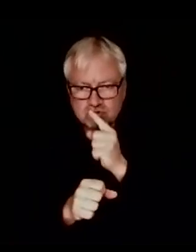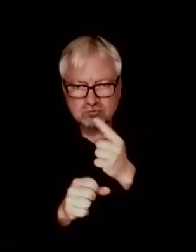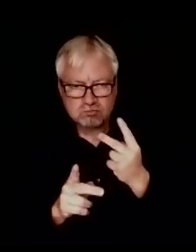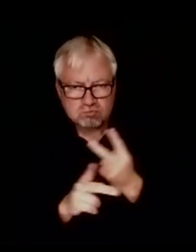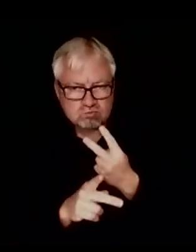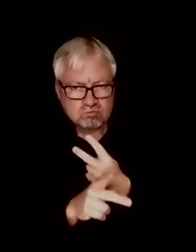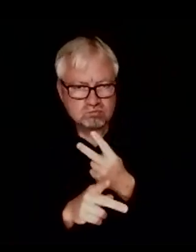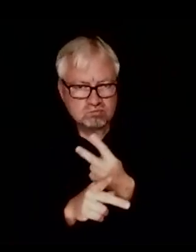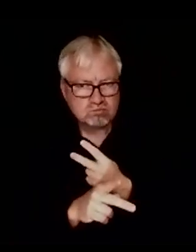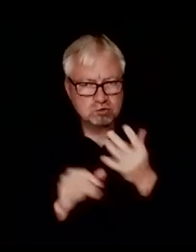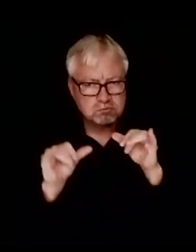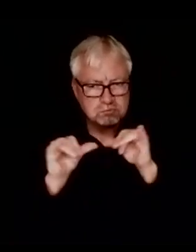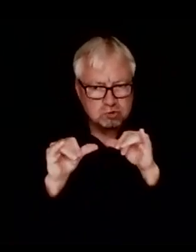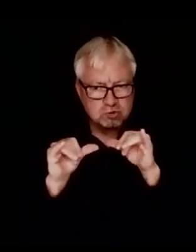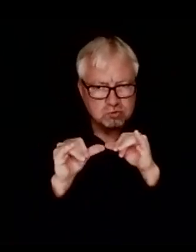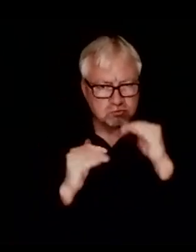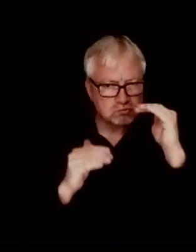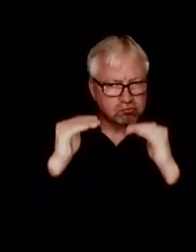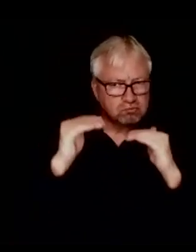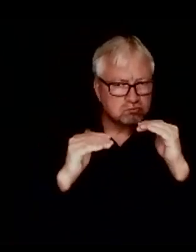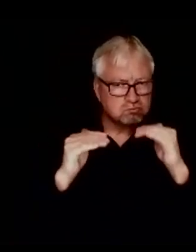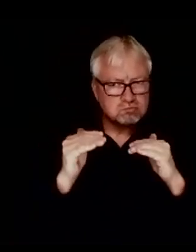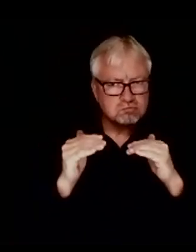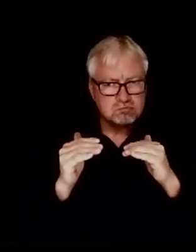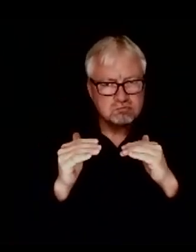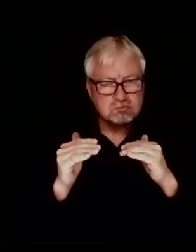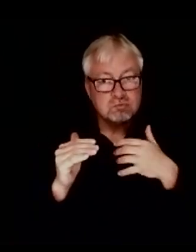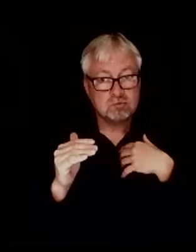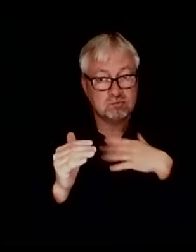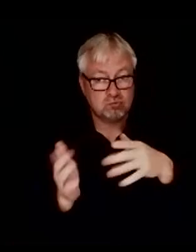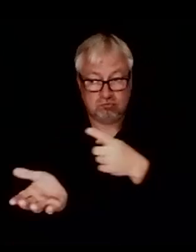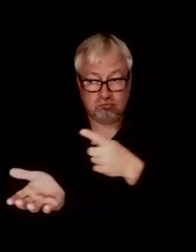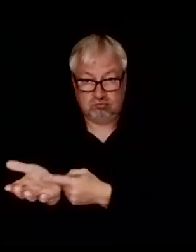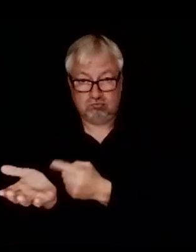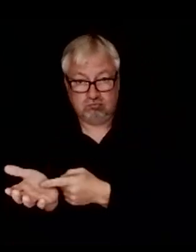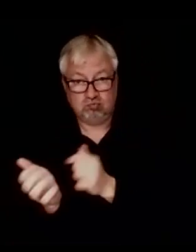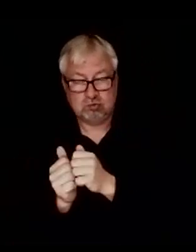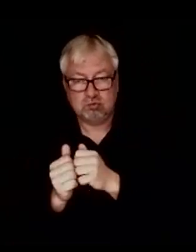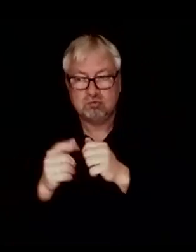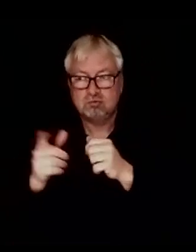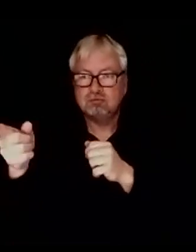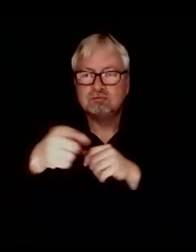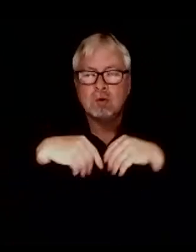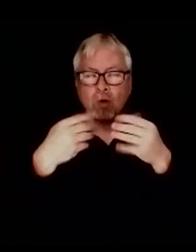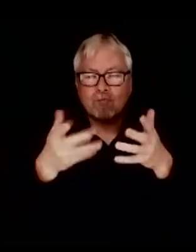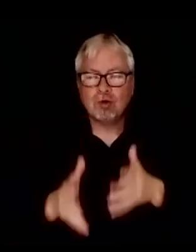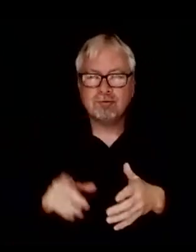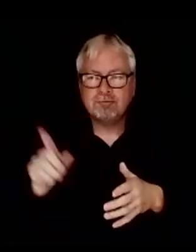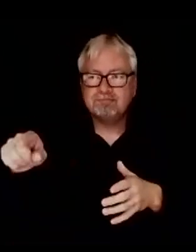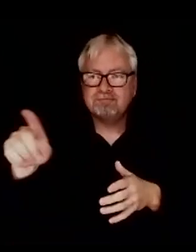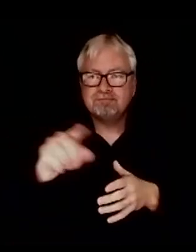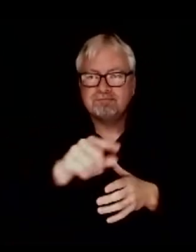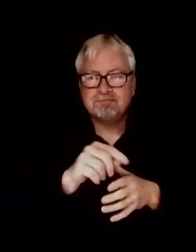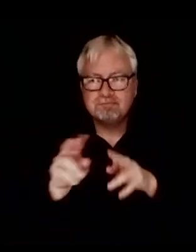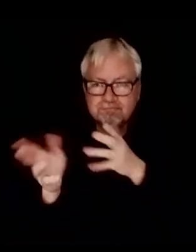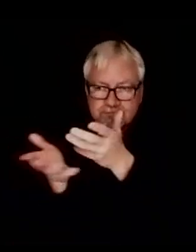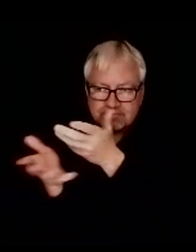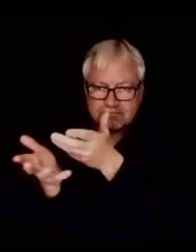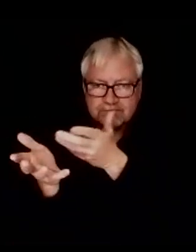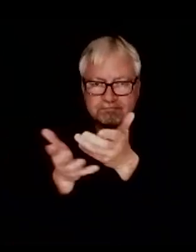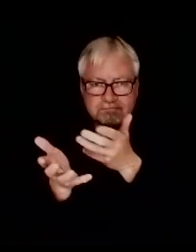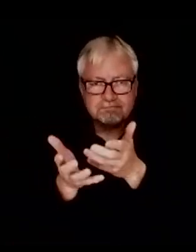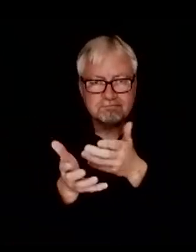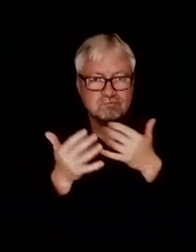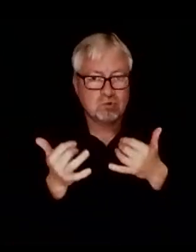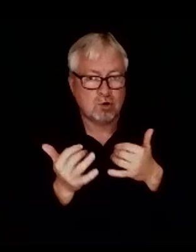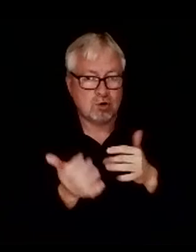and are in dialogue with the providers that given the phase we're in, a longer time period